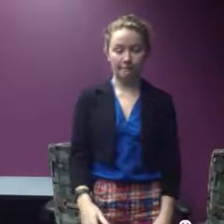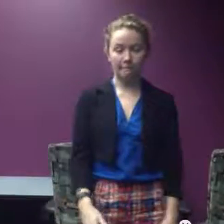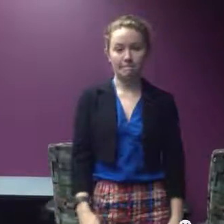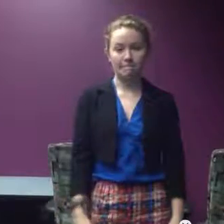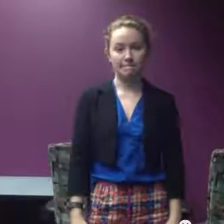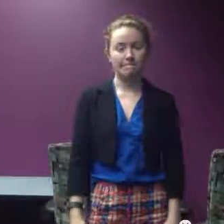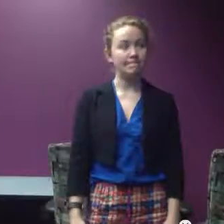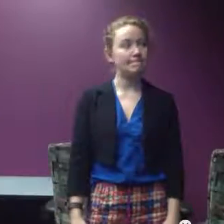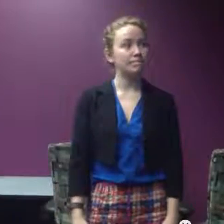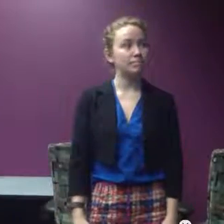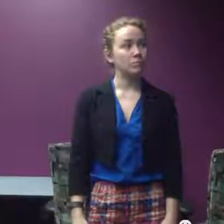Oh, that's so bad.